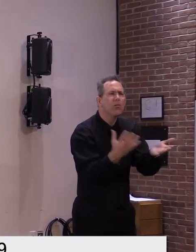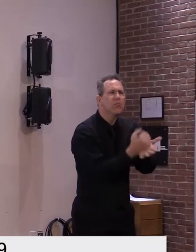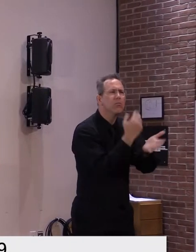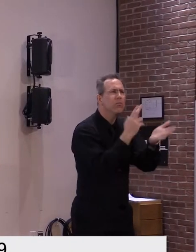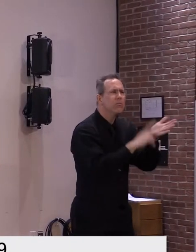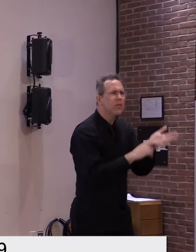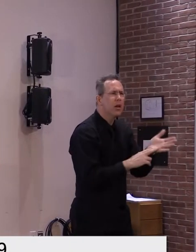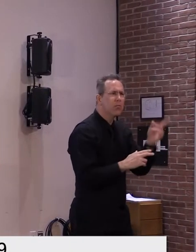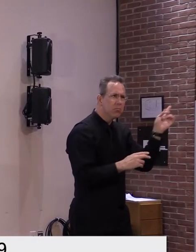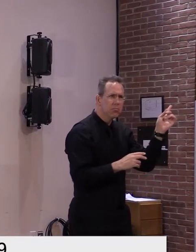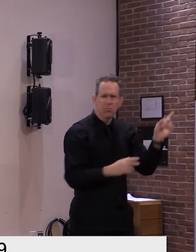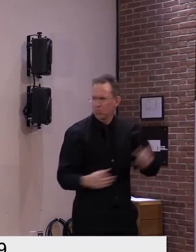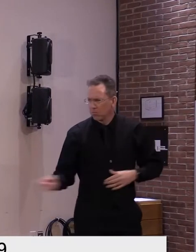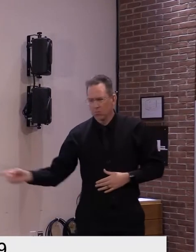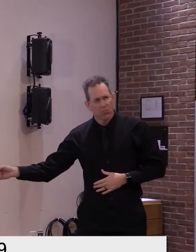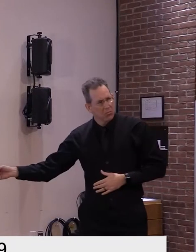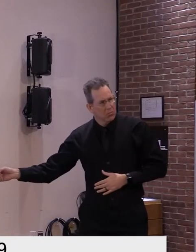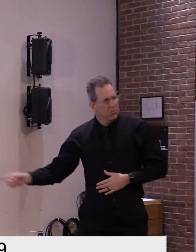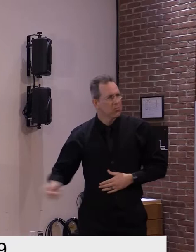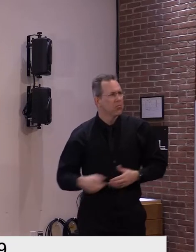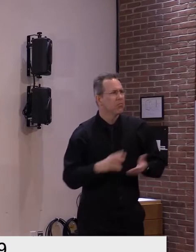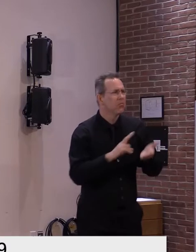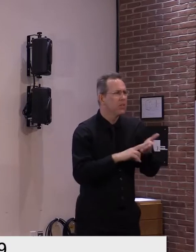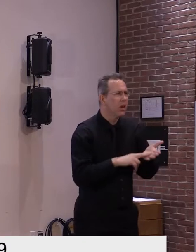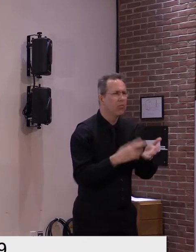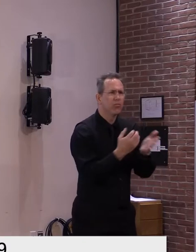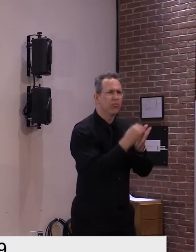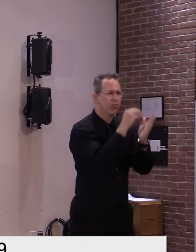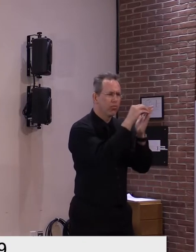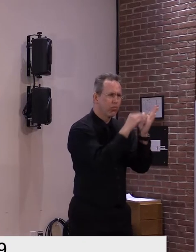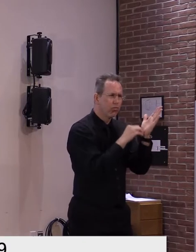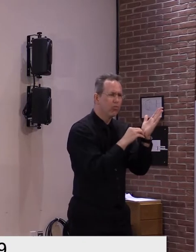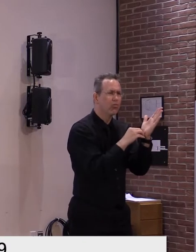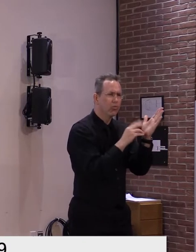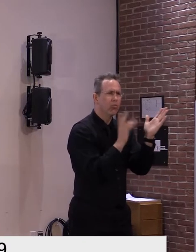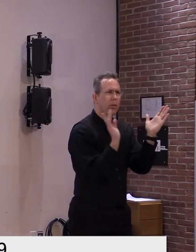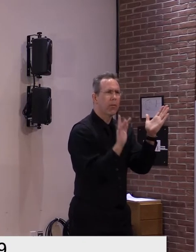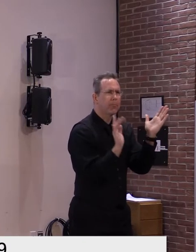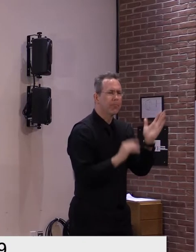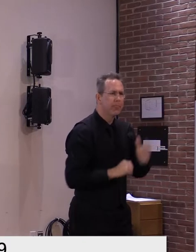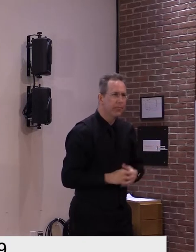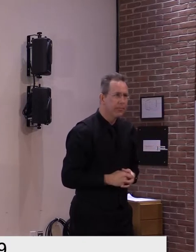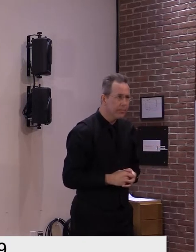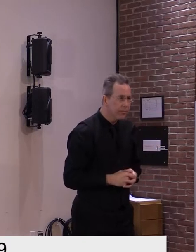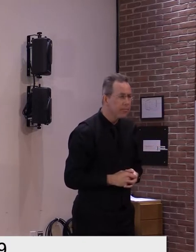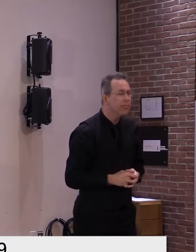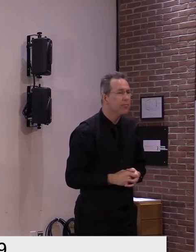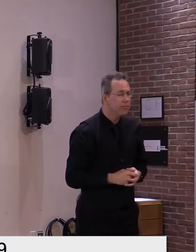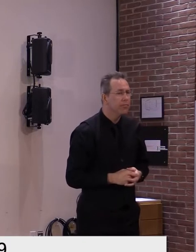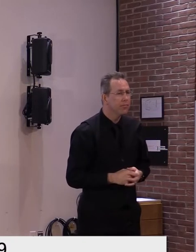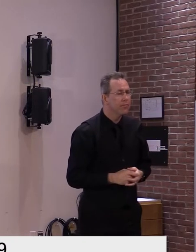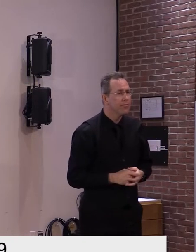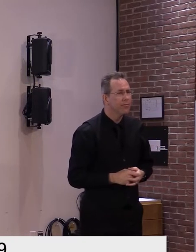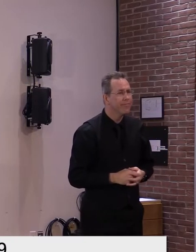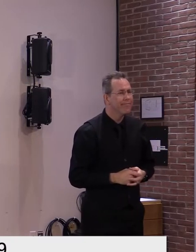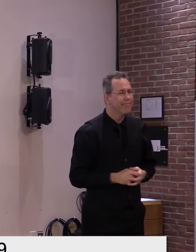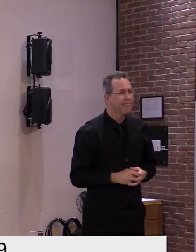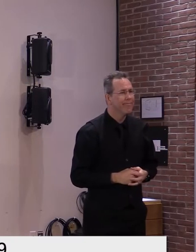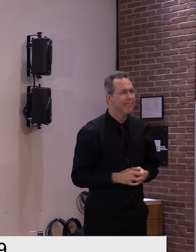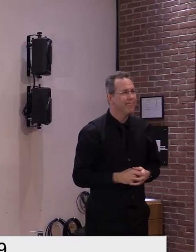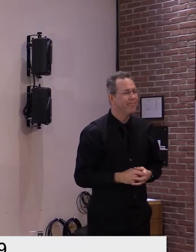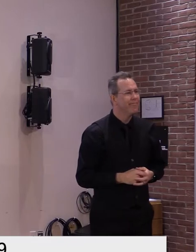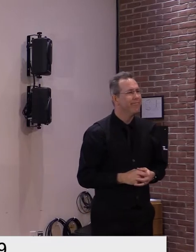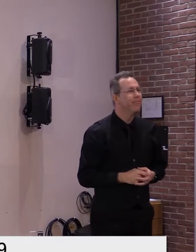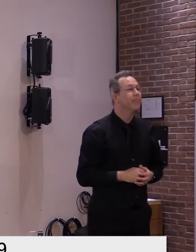online at the health department's website and make sure that you have that account. So when